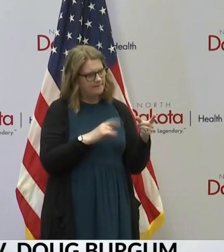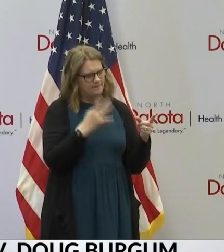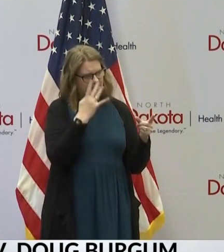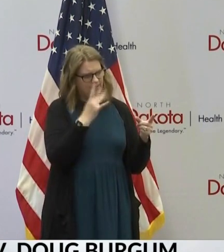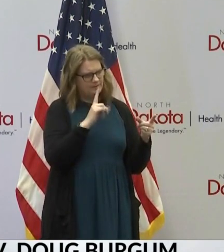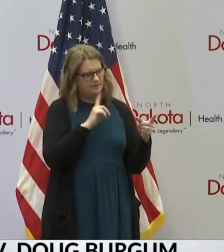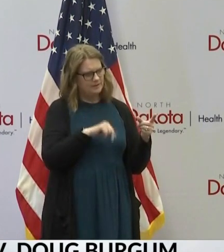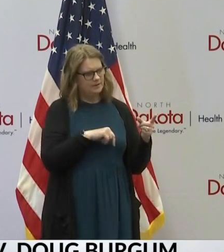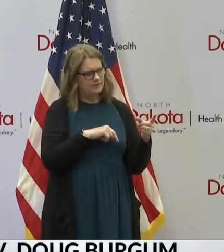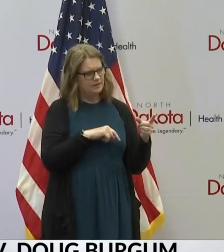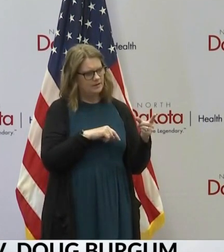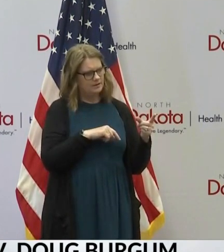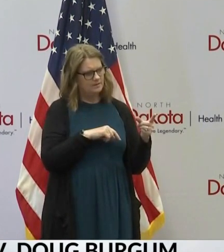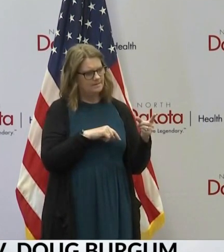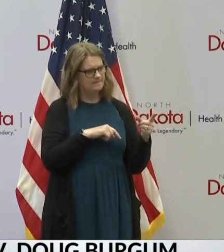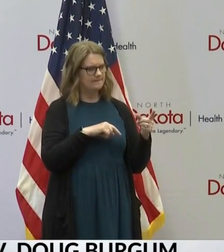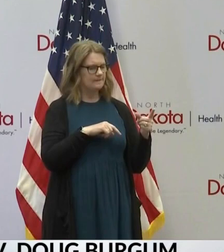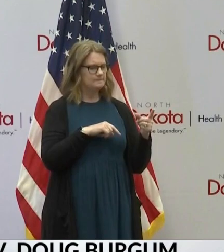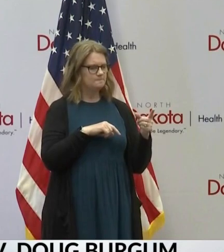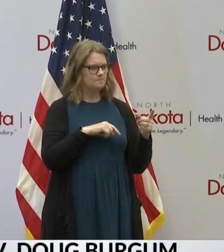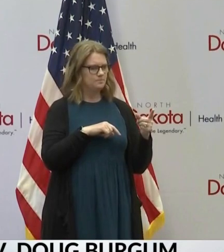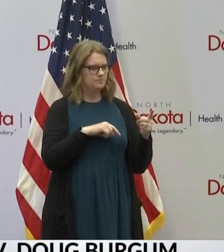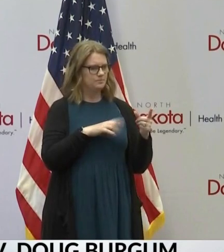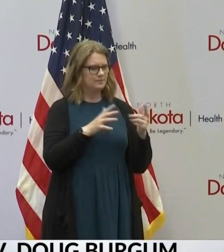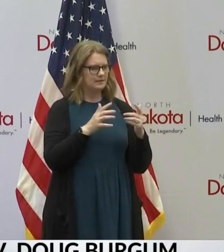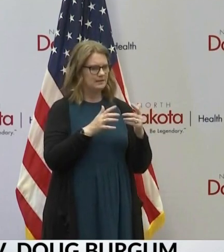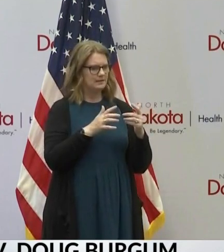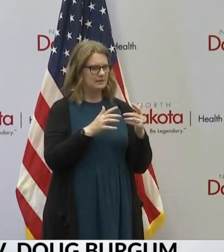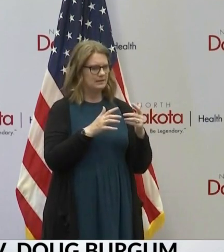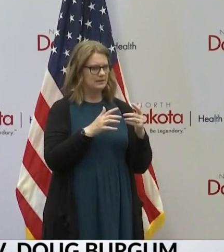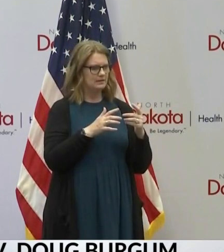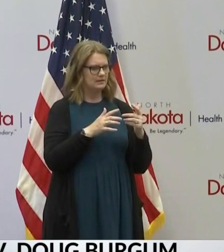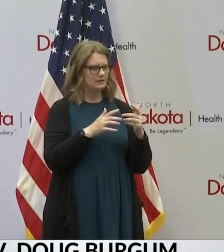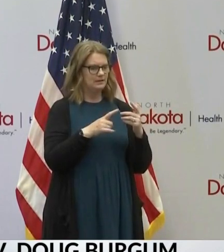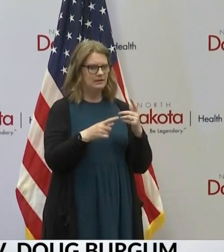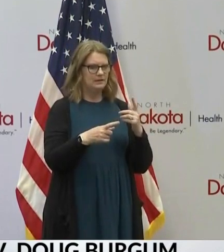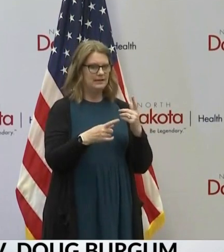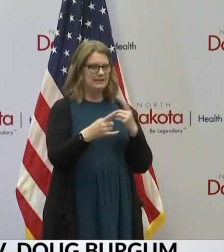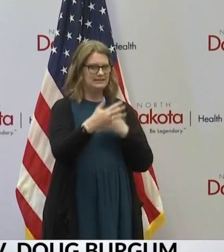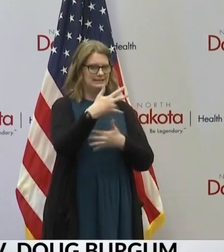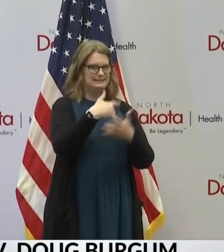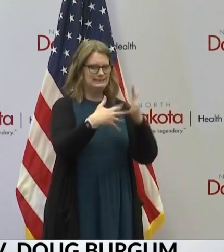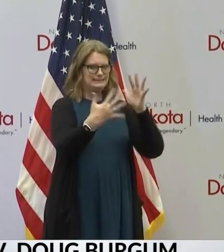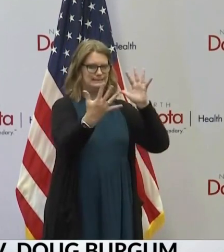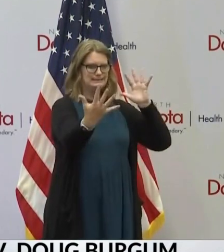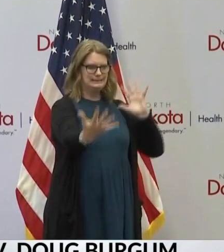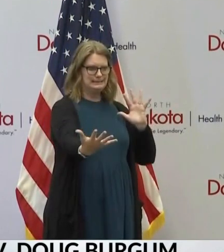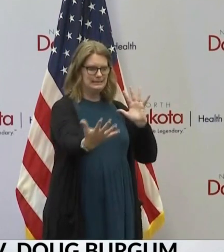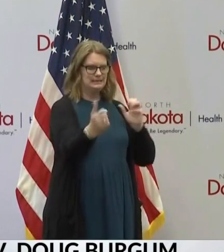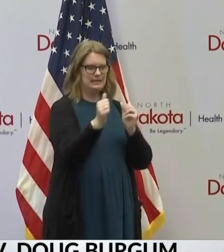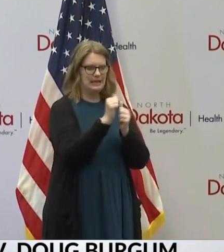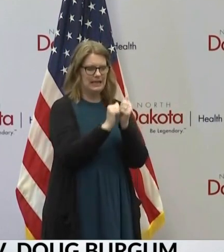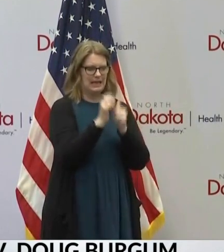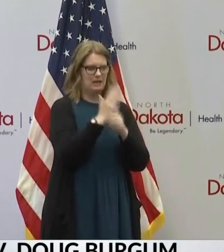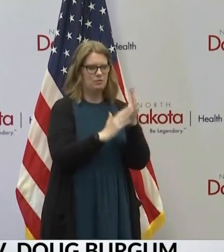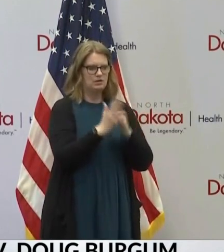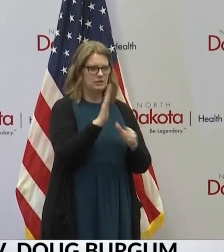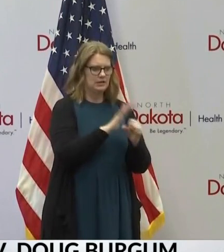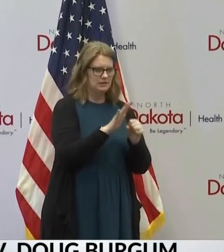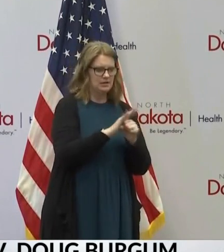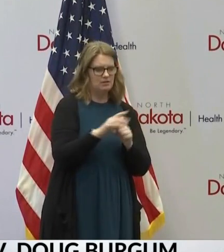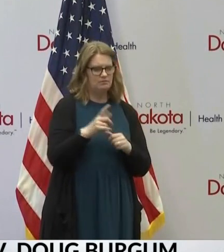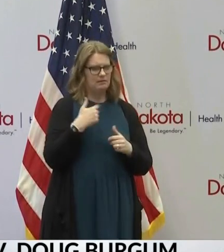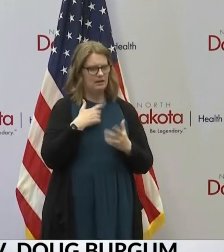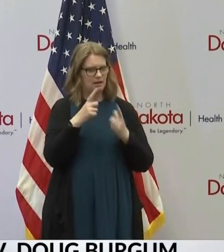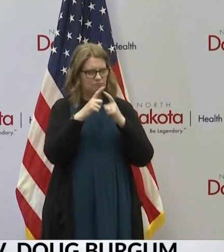answer, and so will the listeners. Is distancing and hand washing enough? I wear a face mask in stores, this